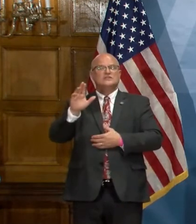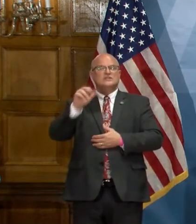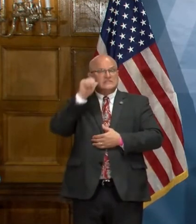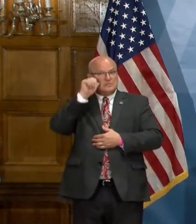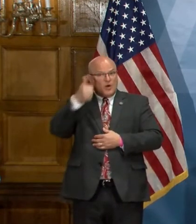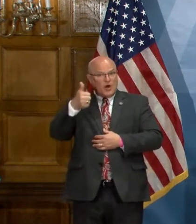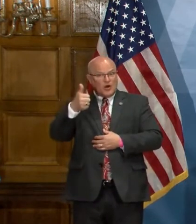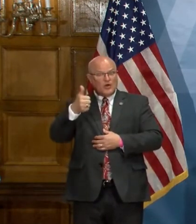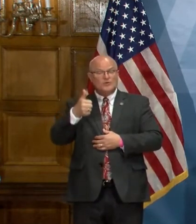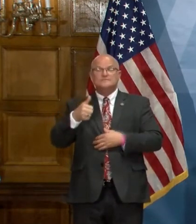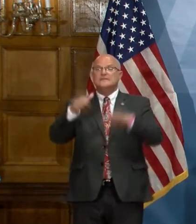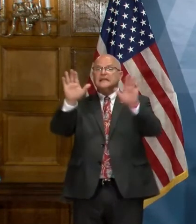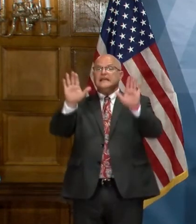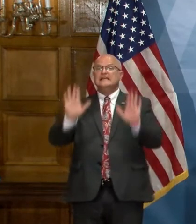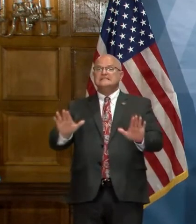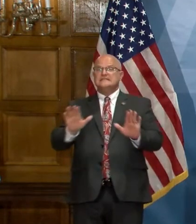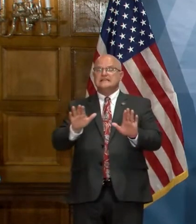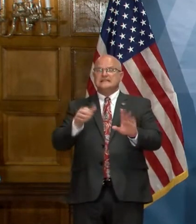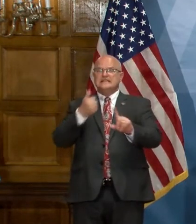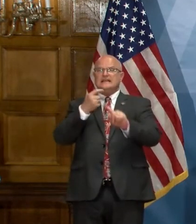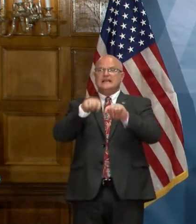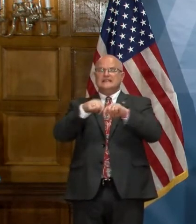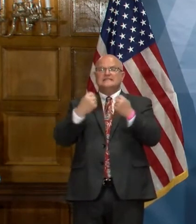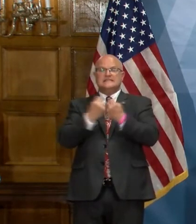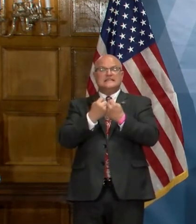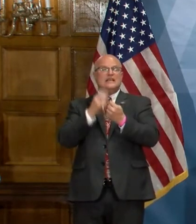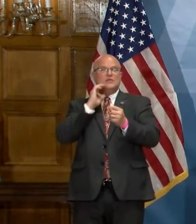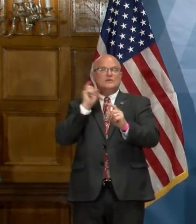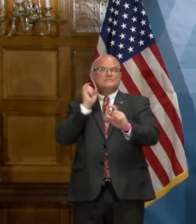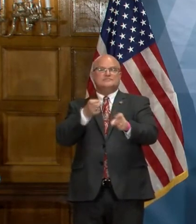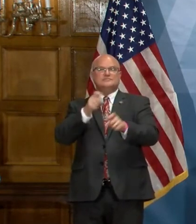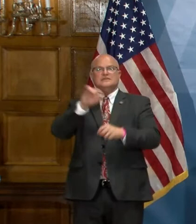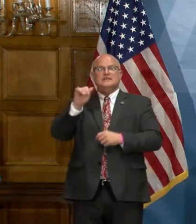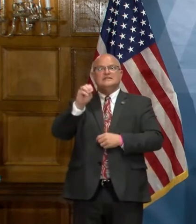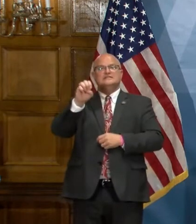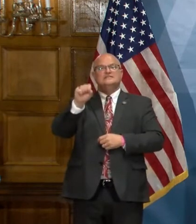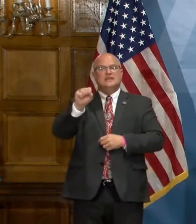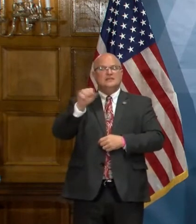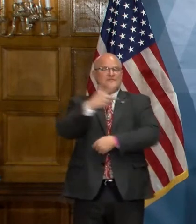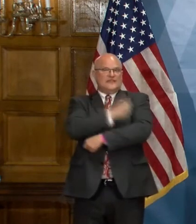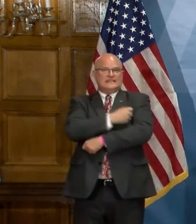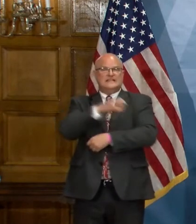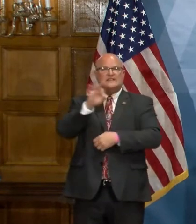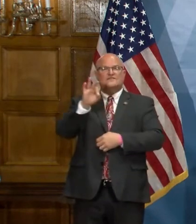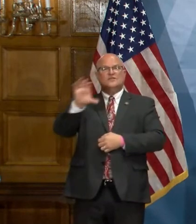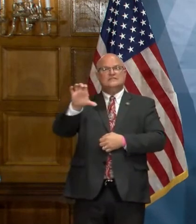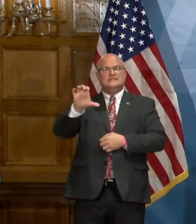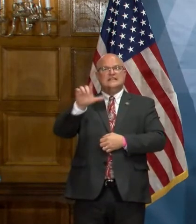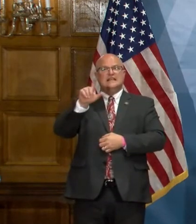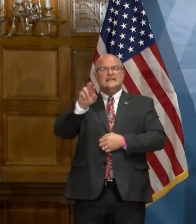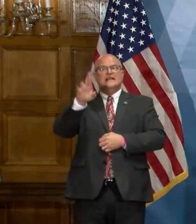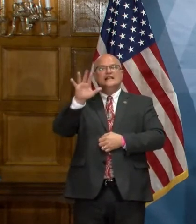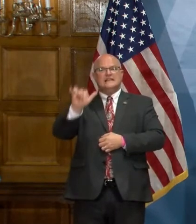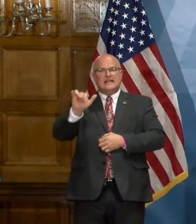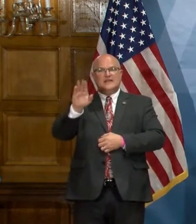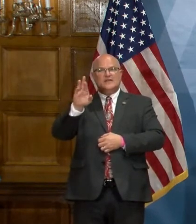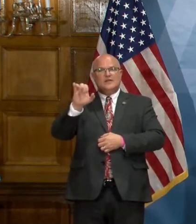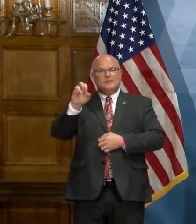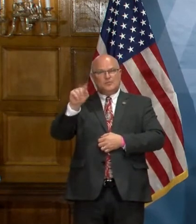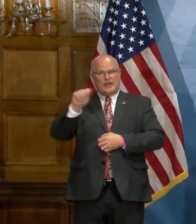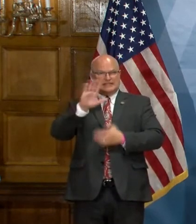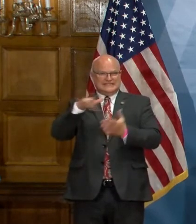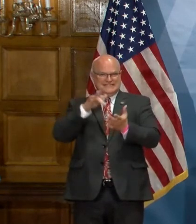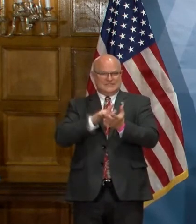tomorrow, and on Sunday the strike team will administer J&J vaccines in Forest City at the Larry S. Bryant